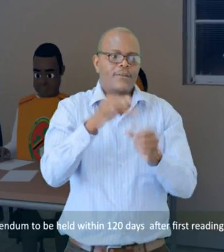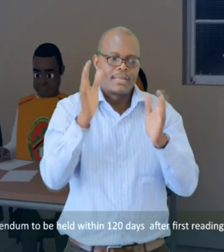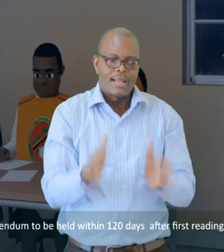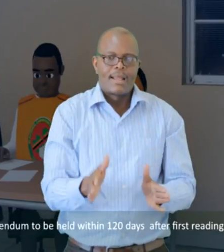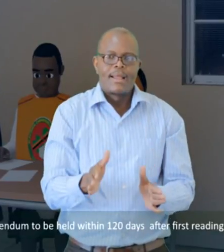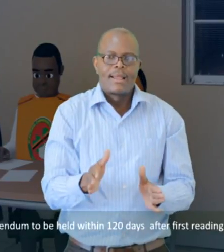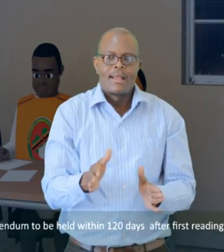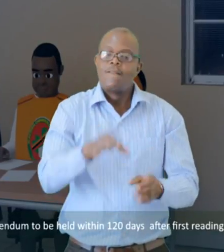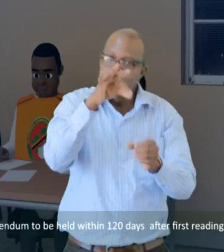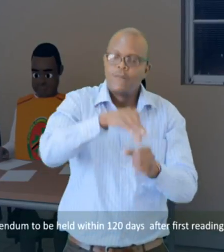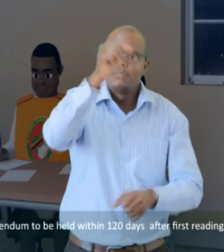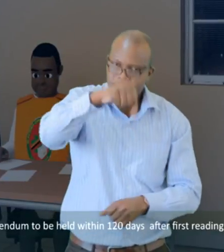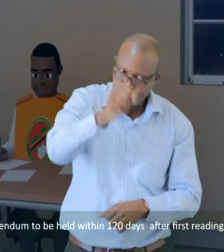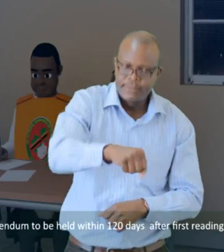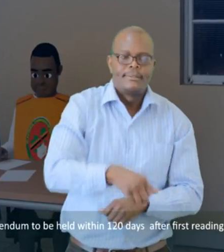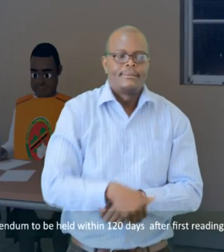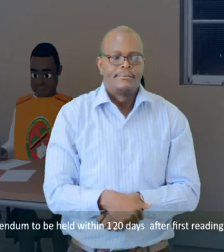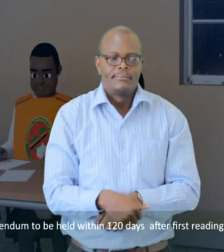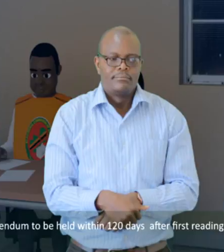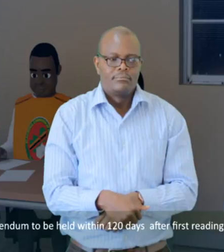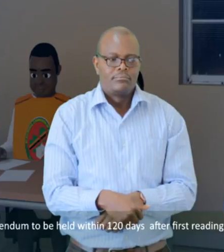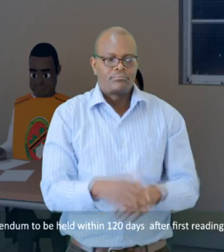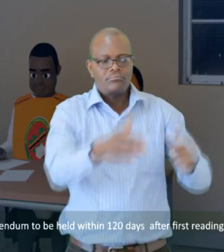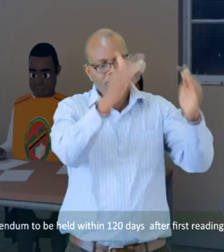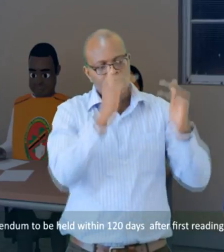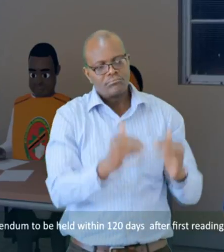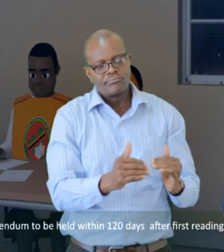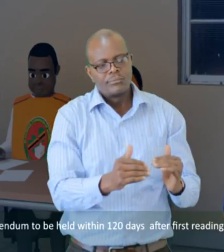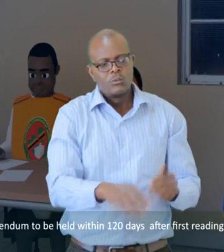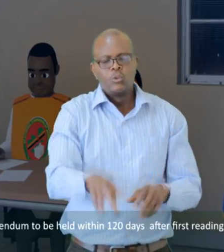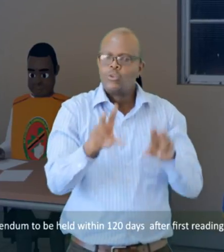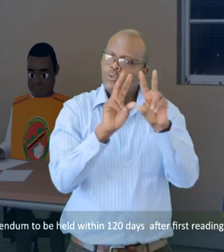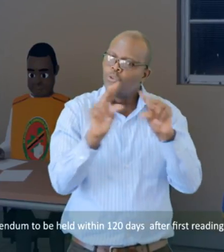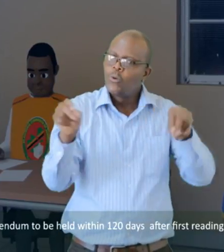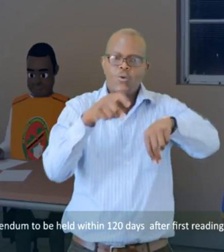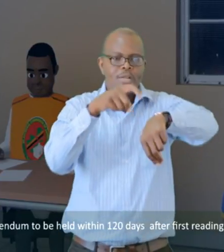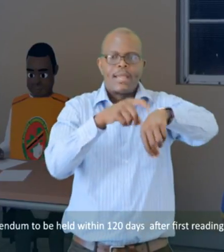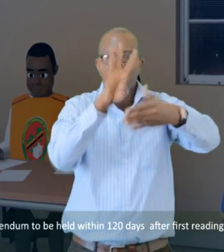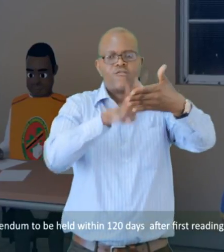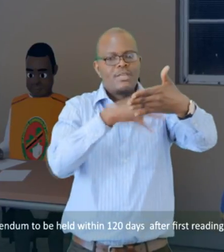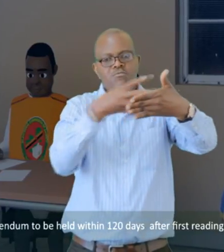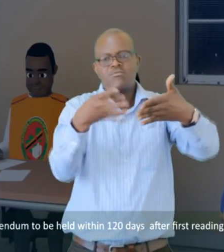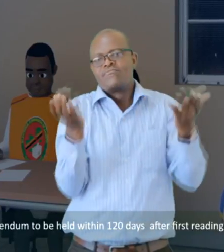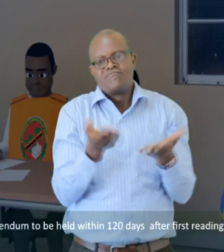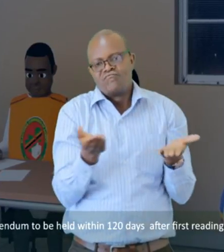303. Referendum to be held within 120 days after first reading of the bill.